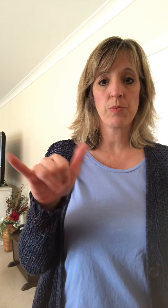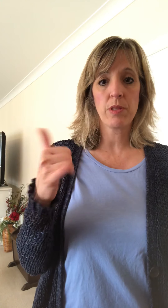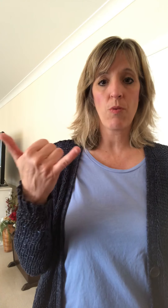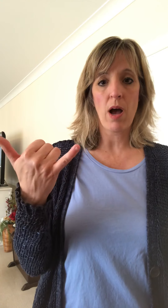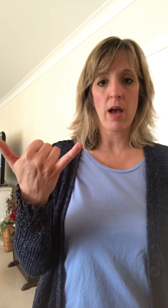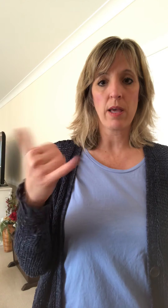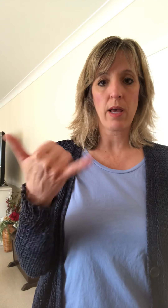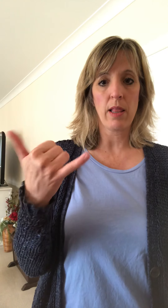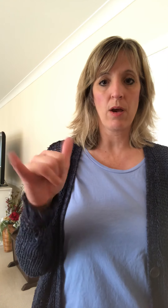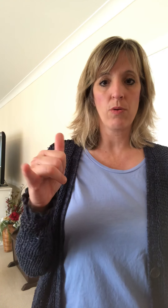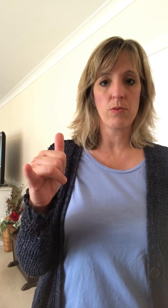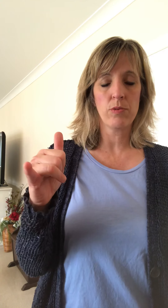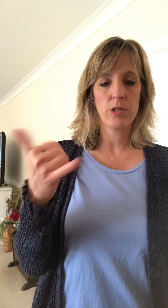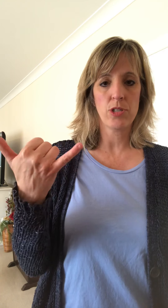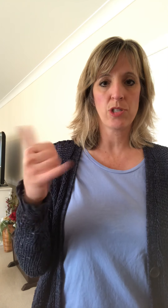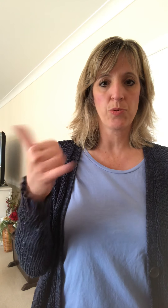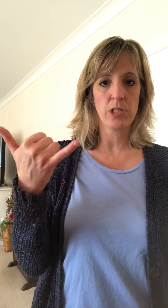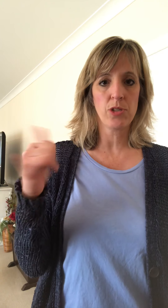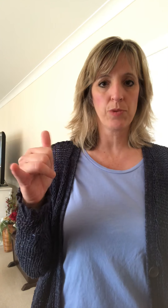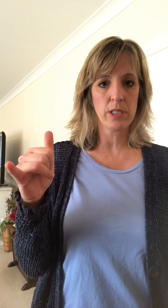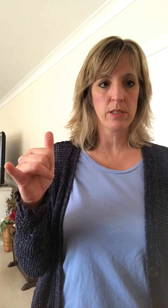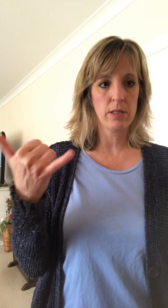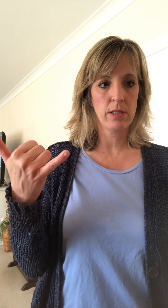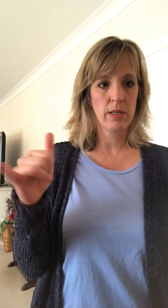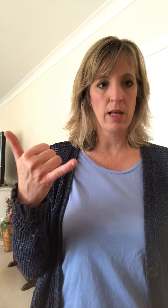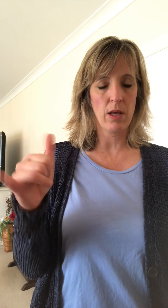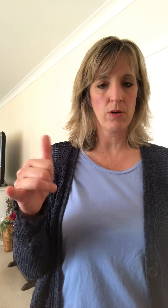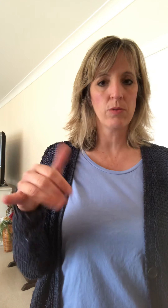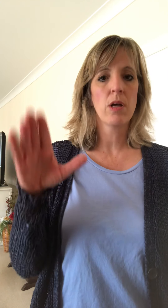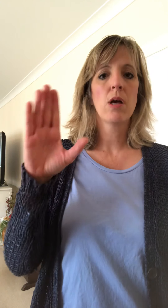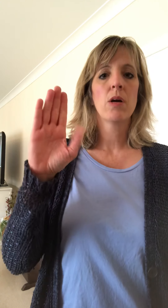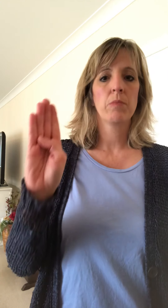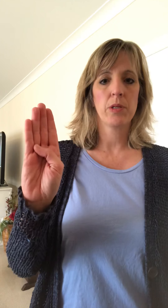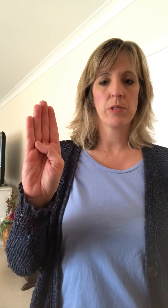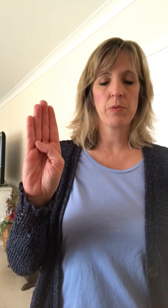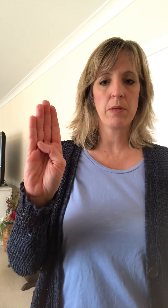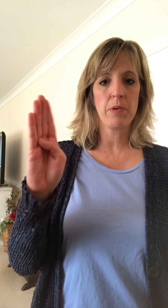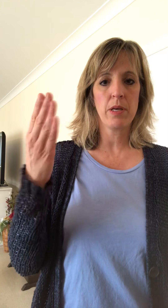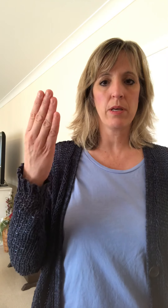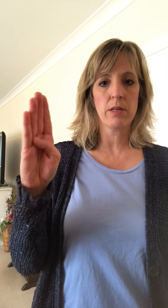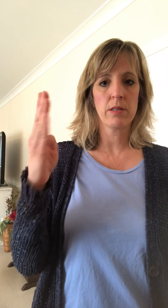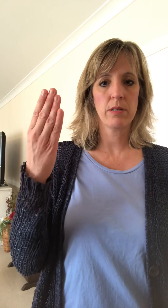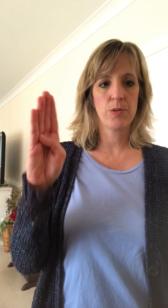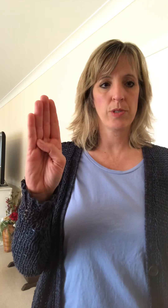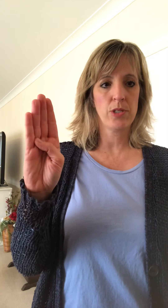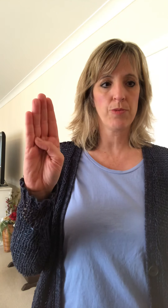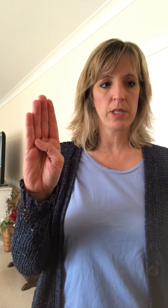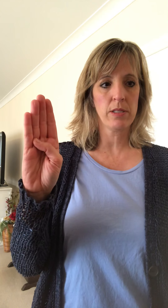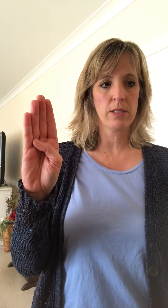with a Y, yellow. You just twist your wrist, yellow. Blue is with a B, twist your wrist.